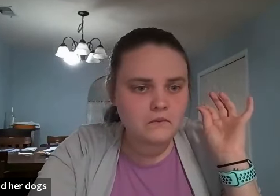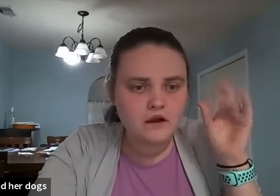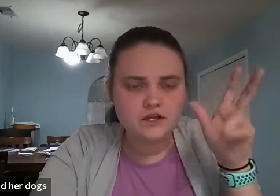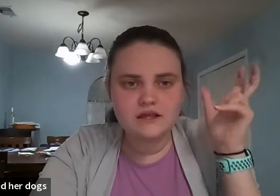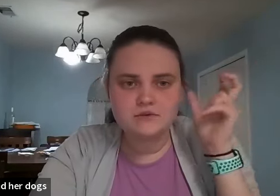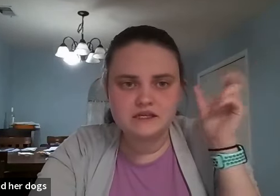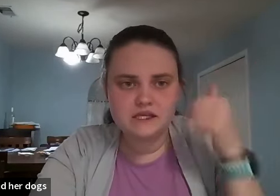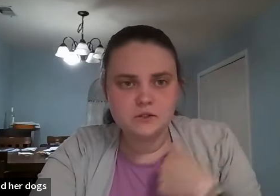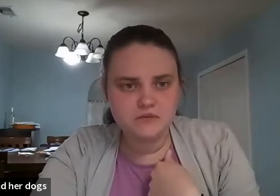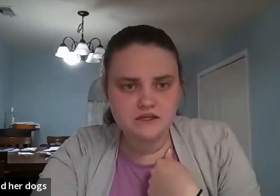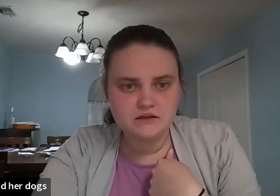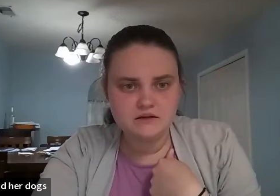Are y'all able to hear me?